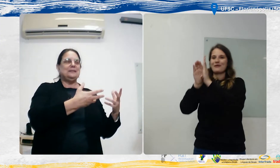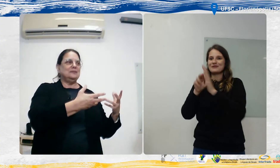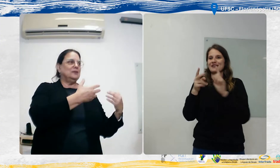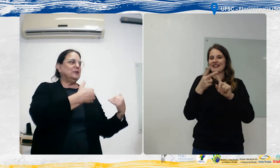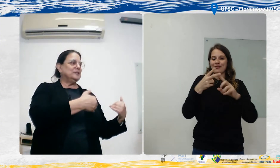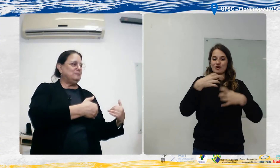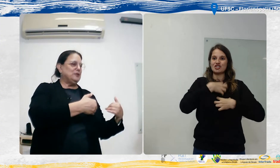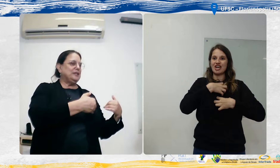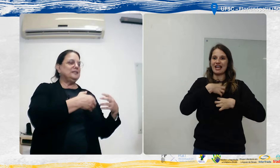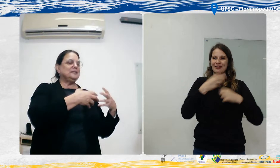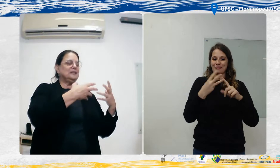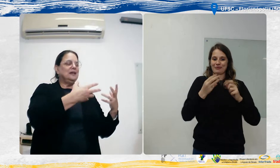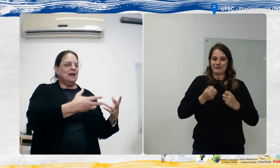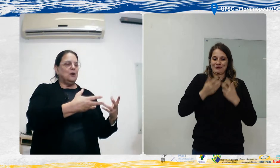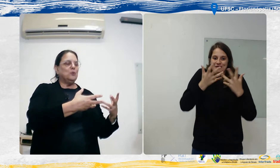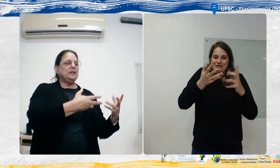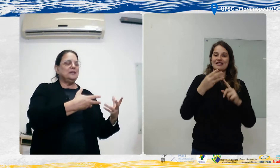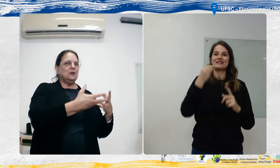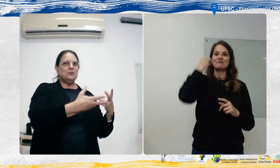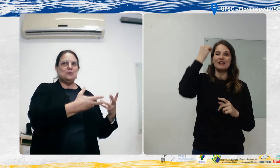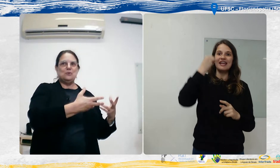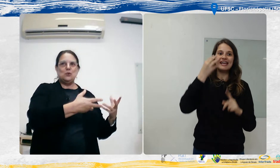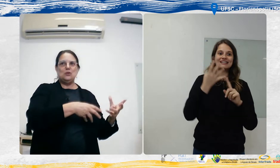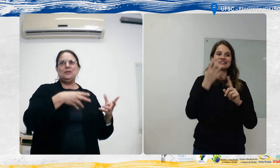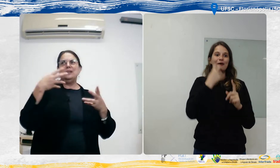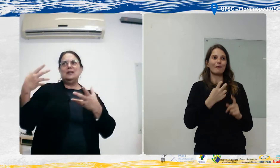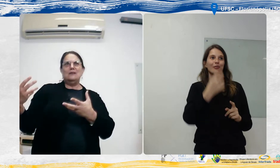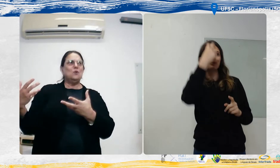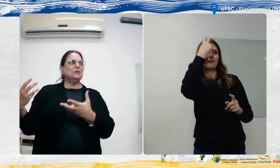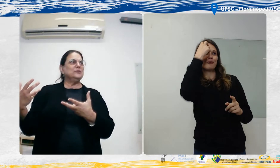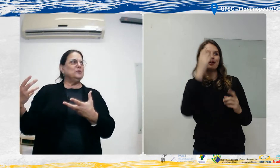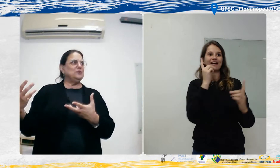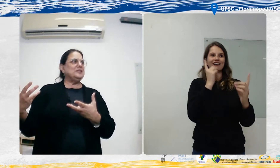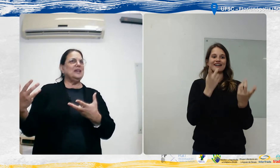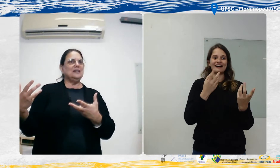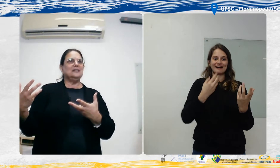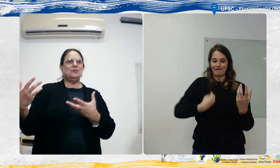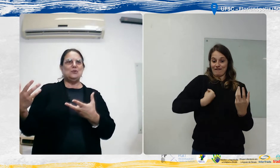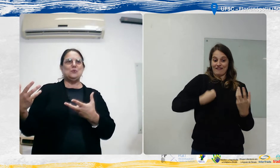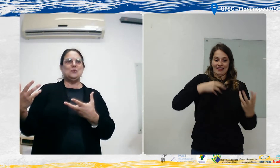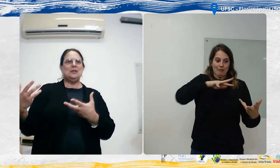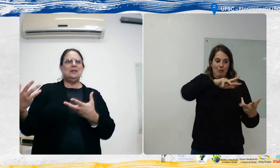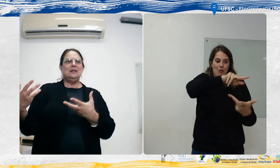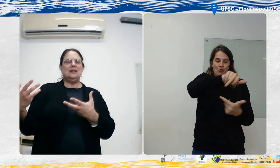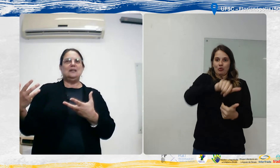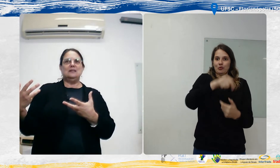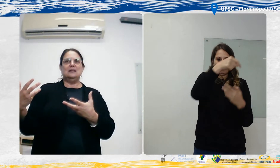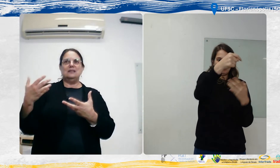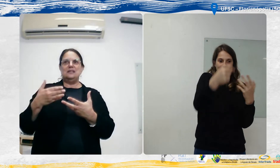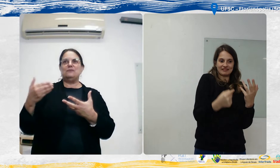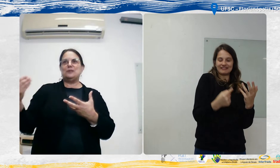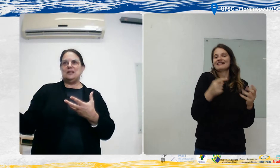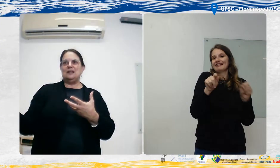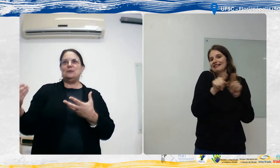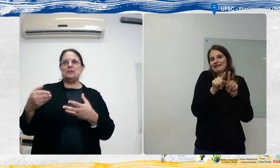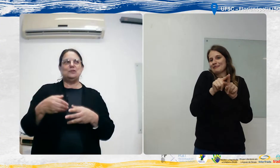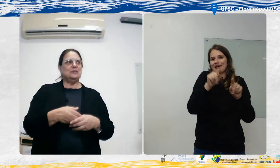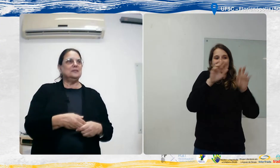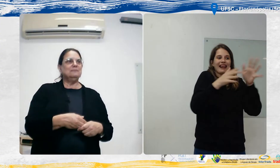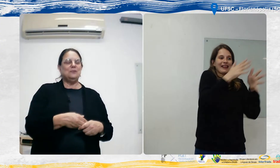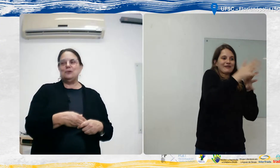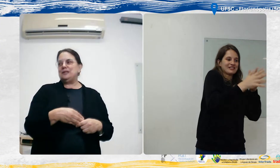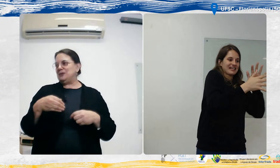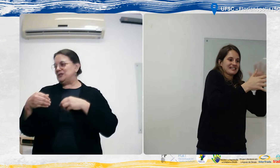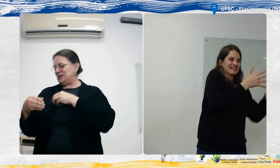expressing based on our experience and how we encounter the world, of course you'll see that too in the different sign